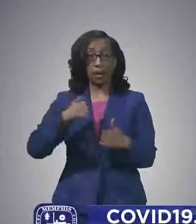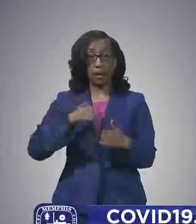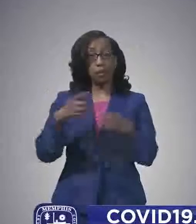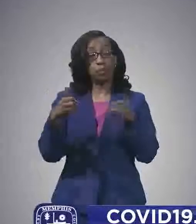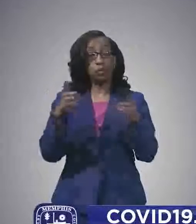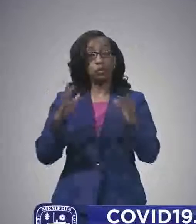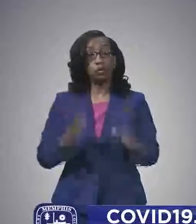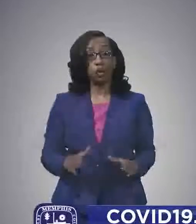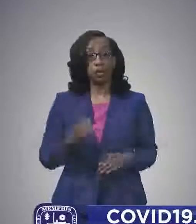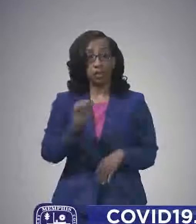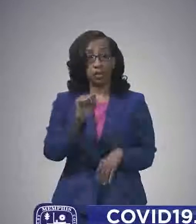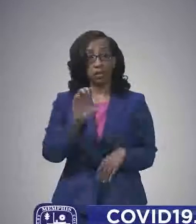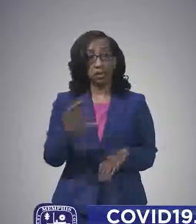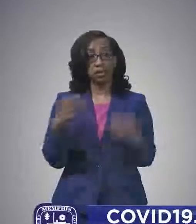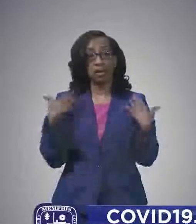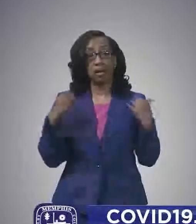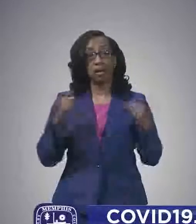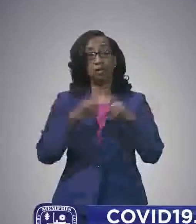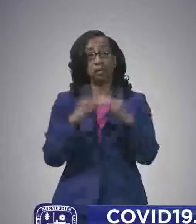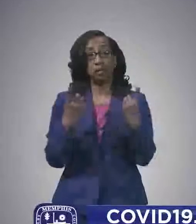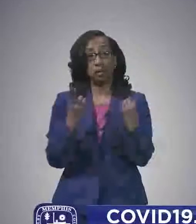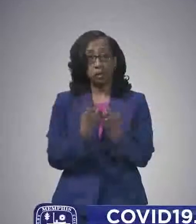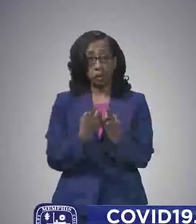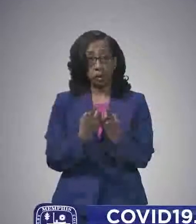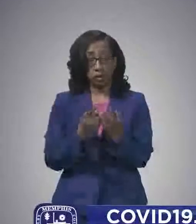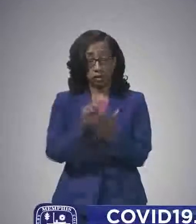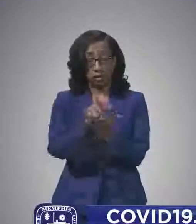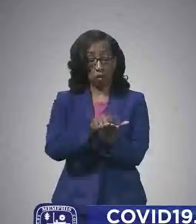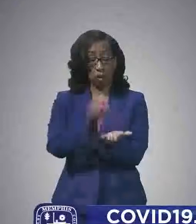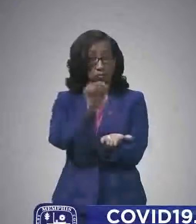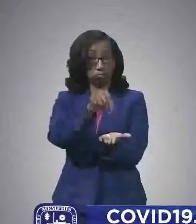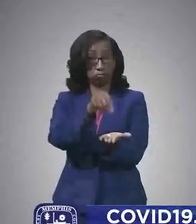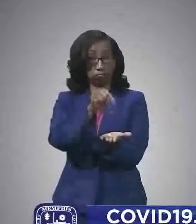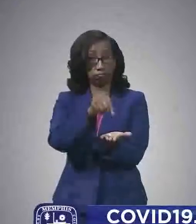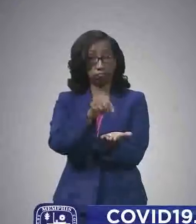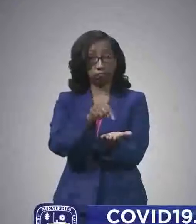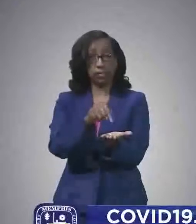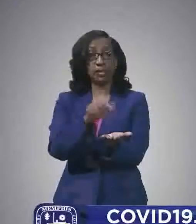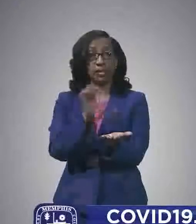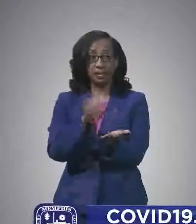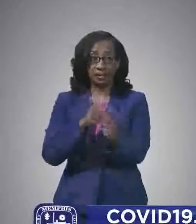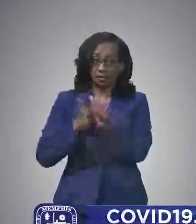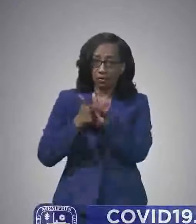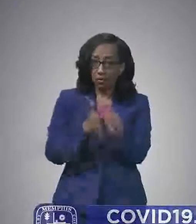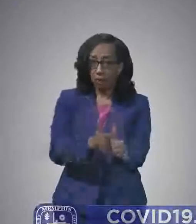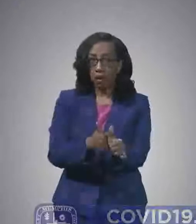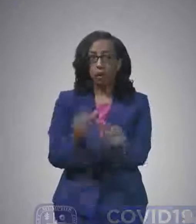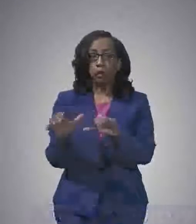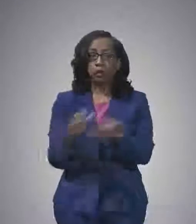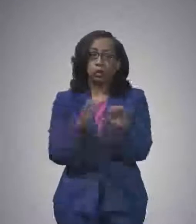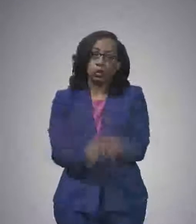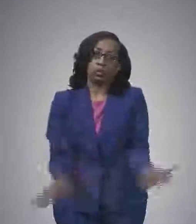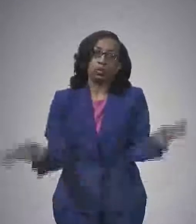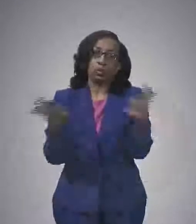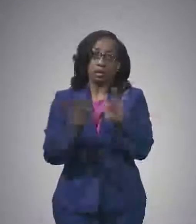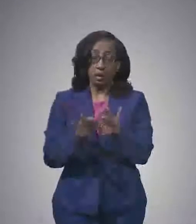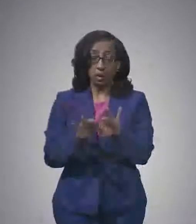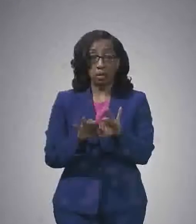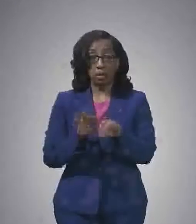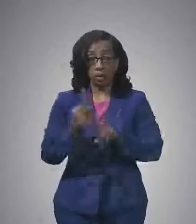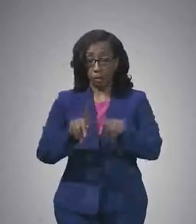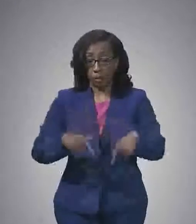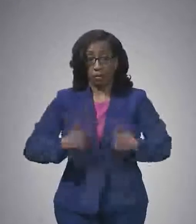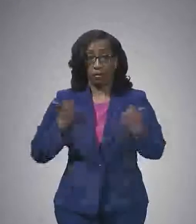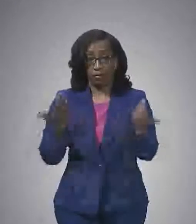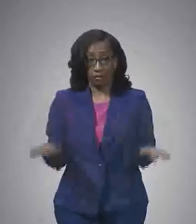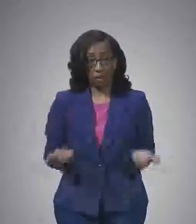Department is to carry out those statutes and do what's necessary to protect the health of the residents of